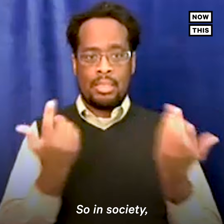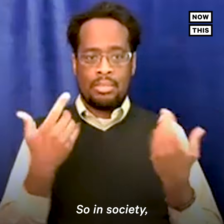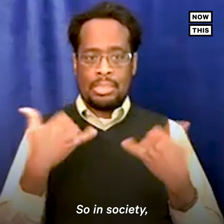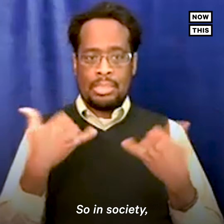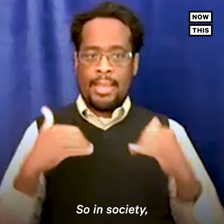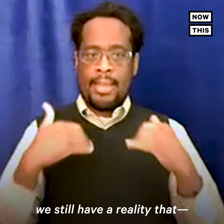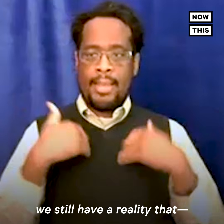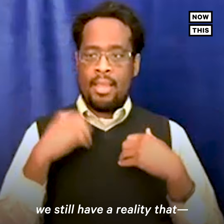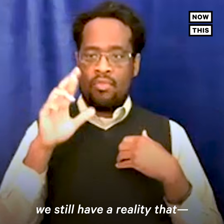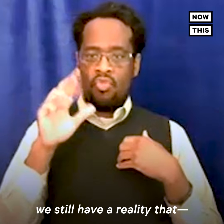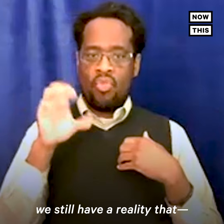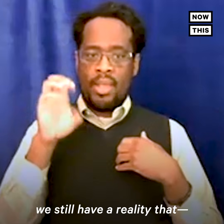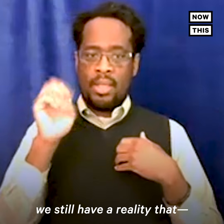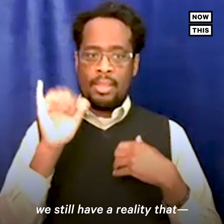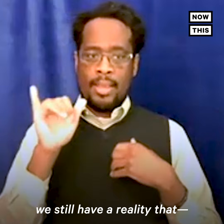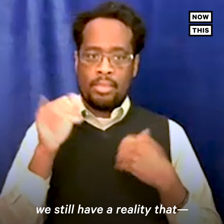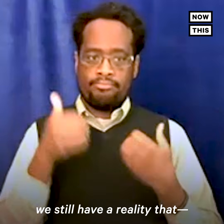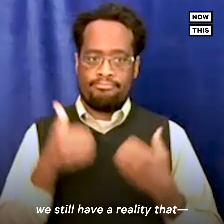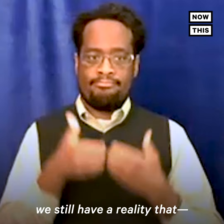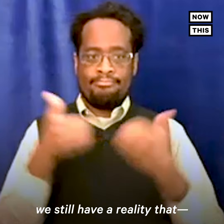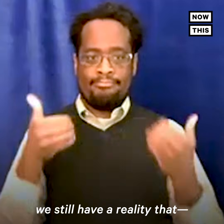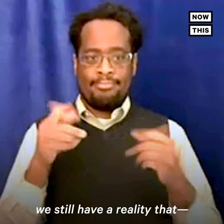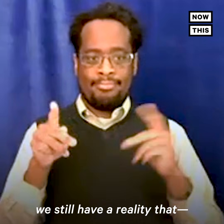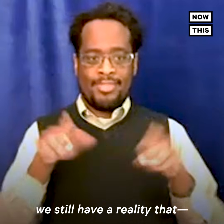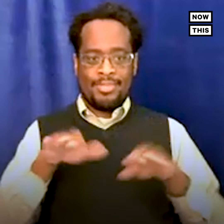society, we still have a reality that